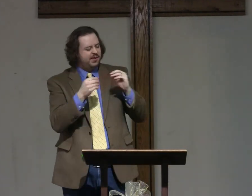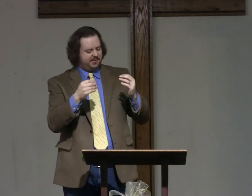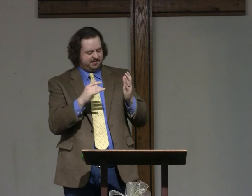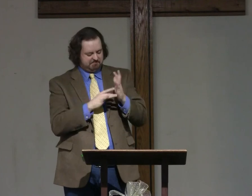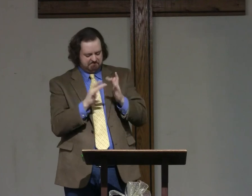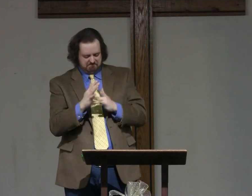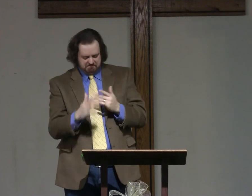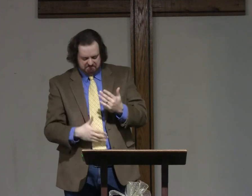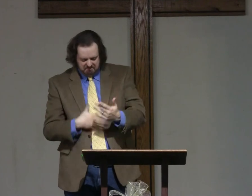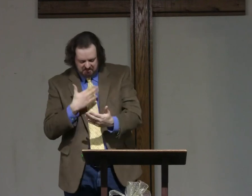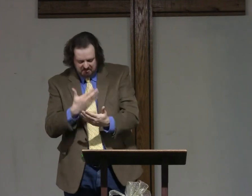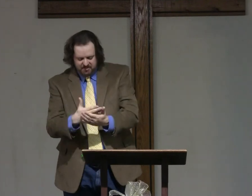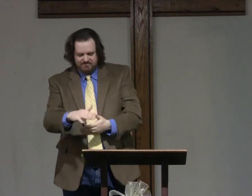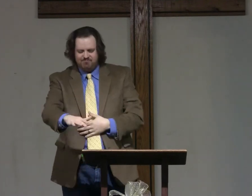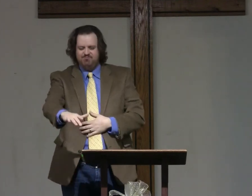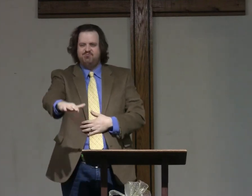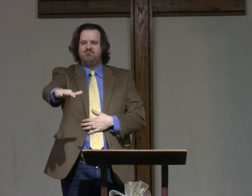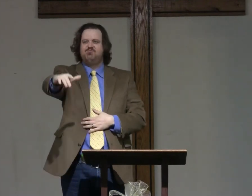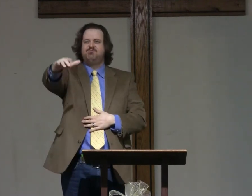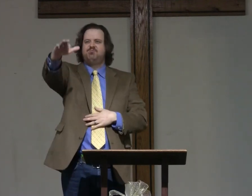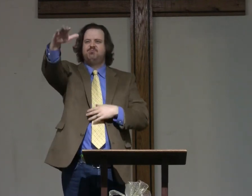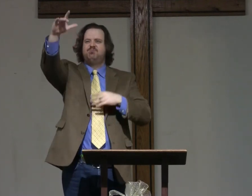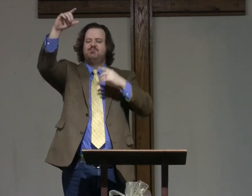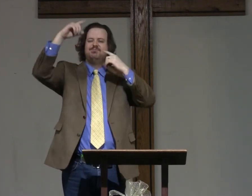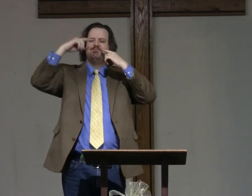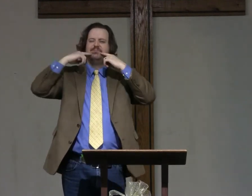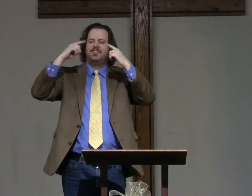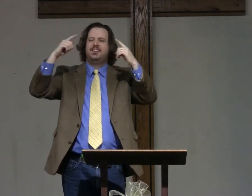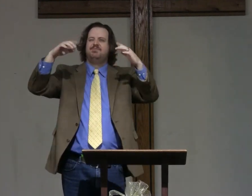So as we think about the story of Jesus' birth